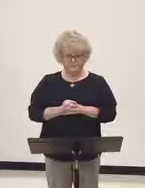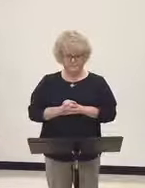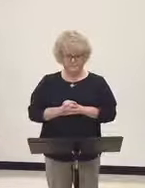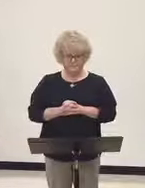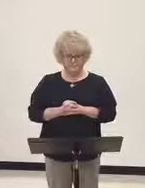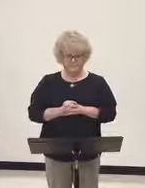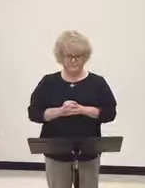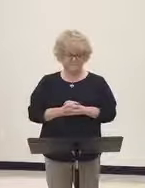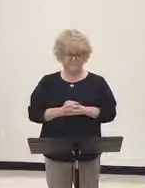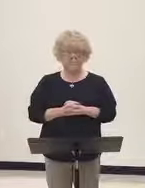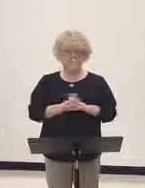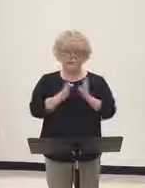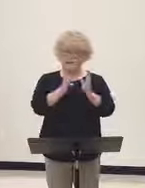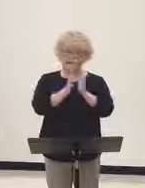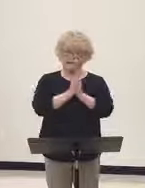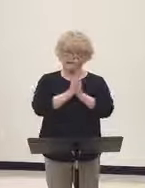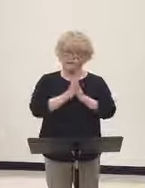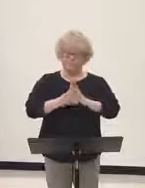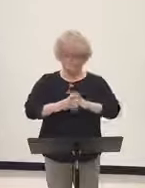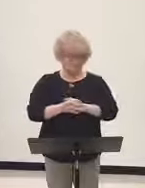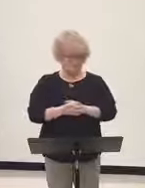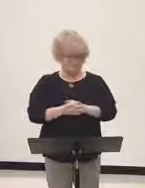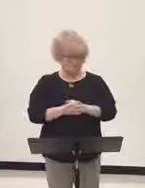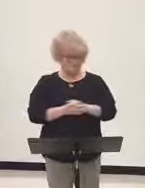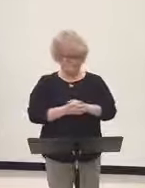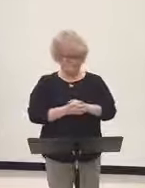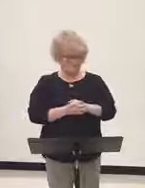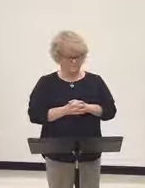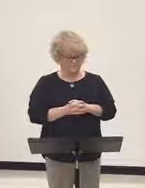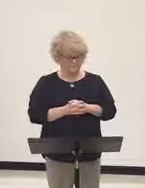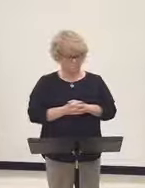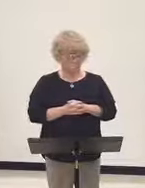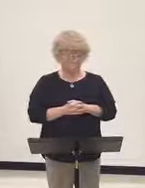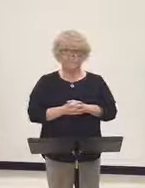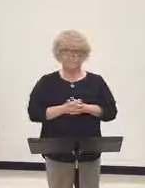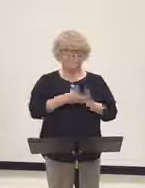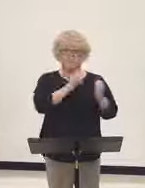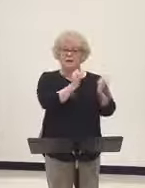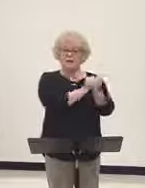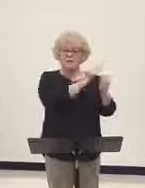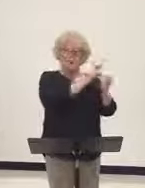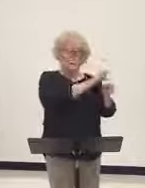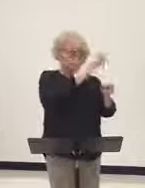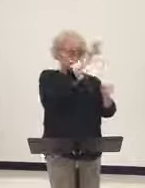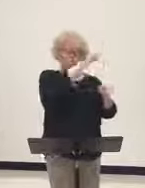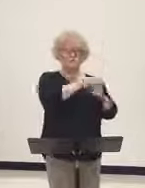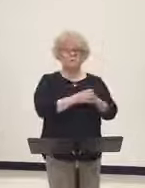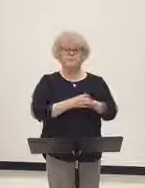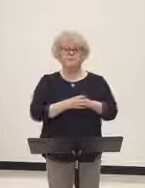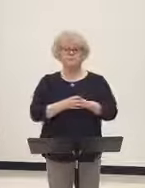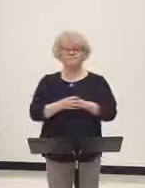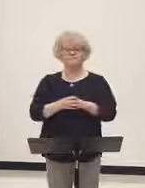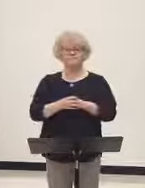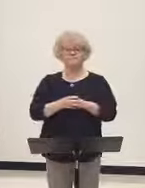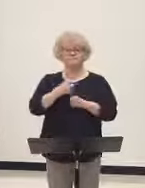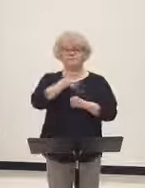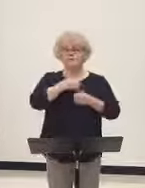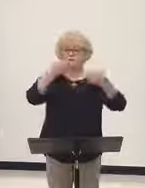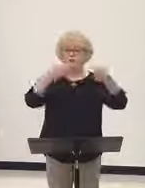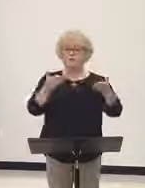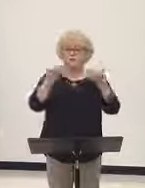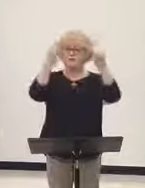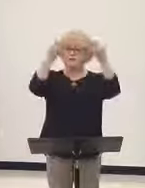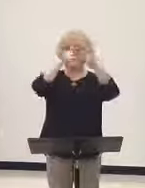Through Christ our Lord. Amen. The Lord be with you. And with your spirit. Lift up